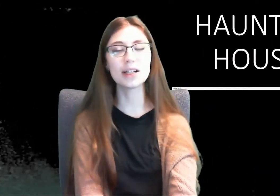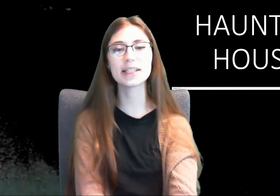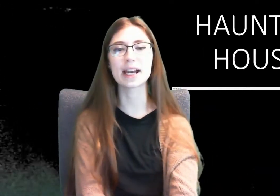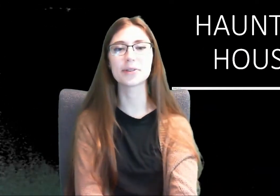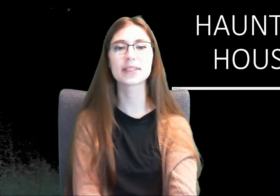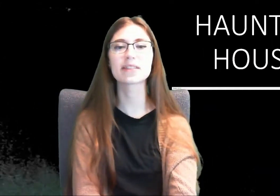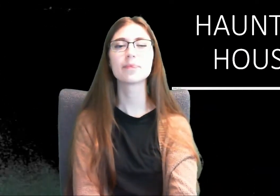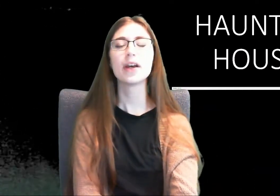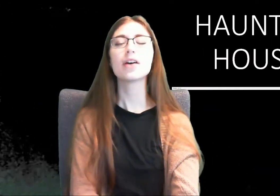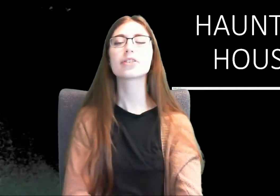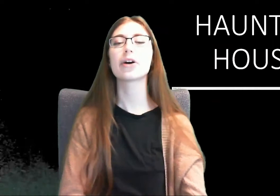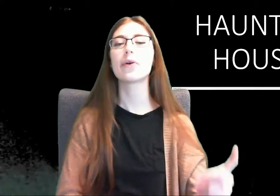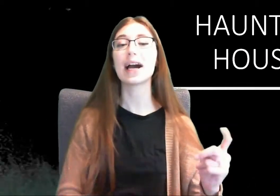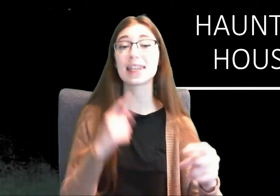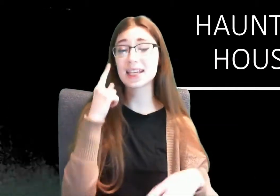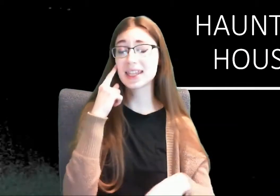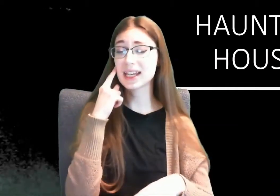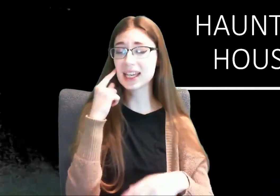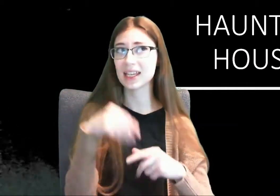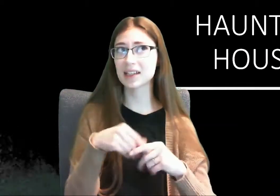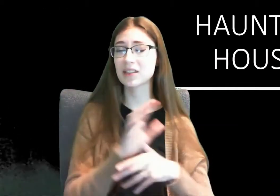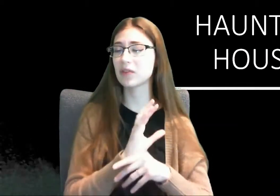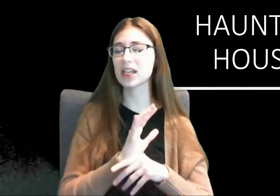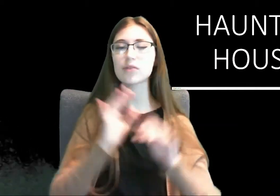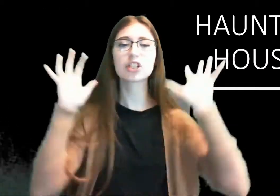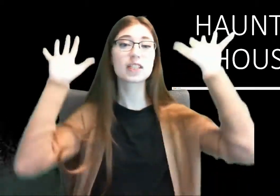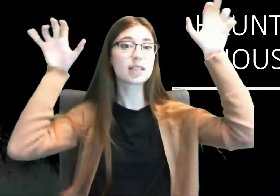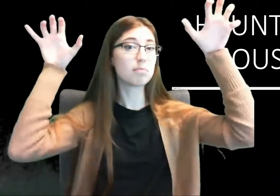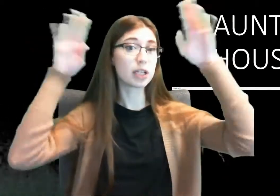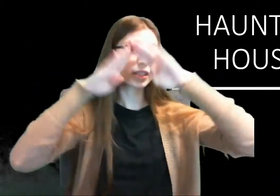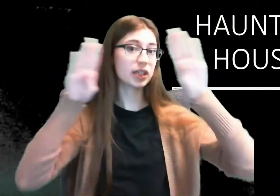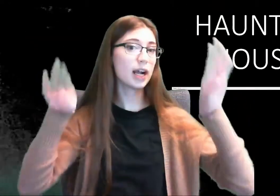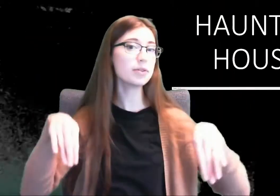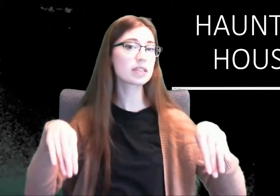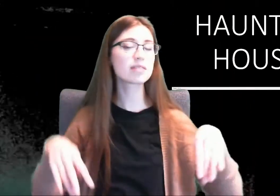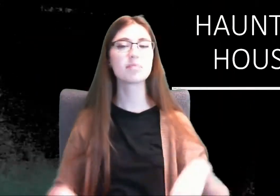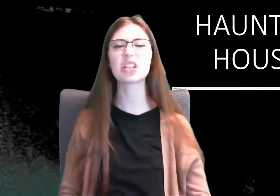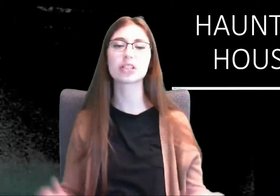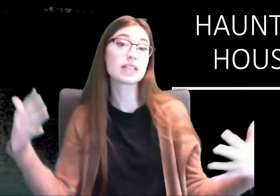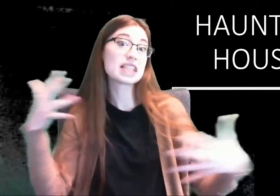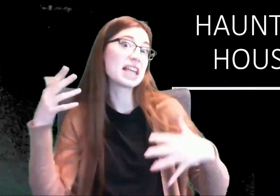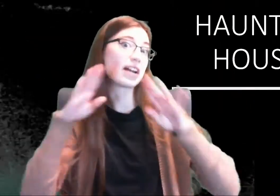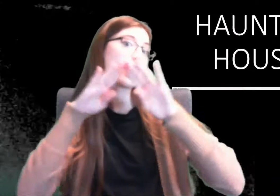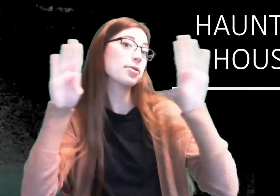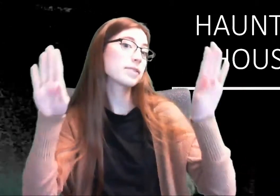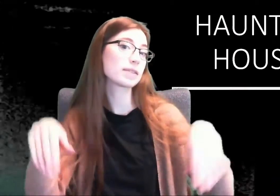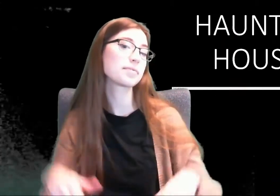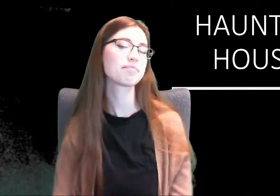Haunted house. So I think that in the video she sends monster house. You could also use scary house.